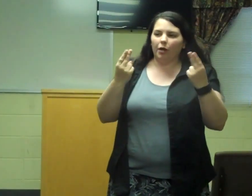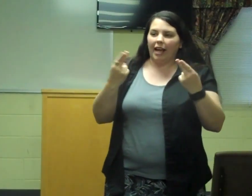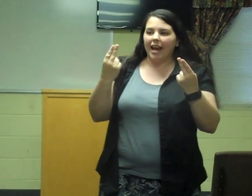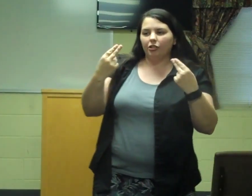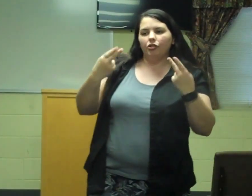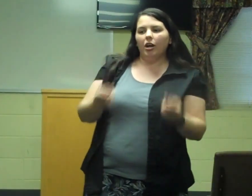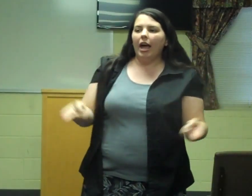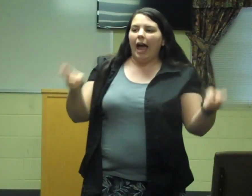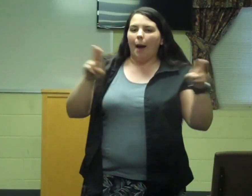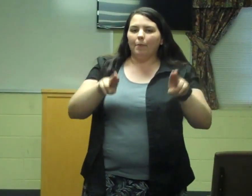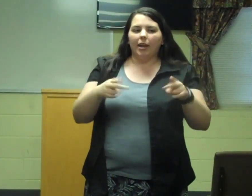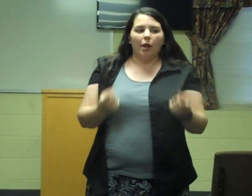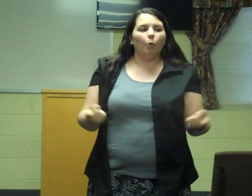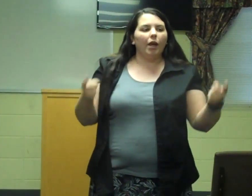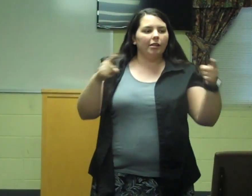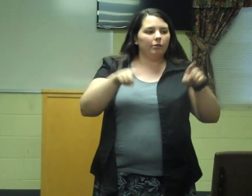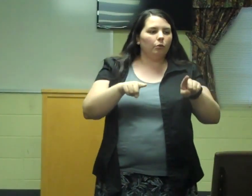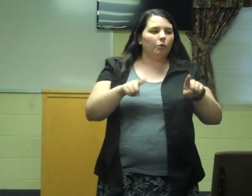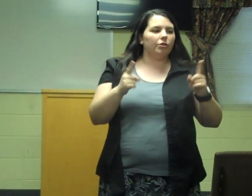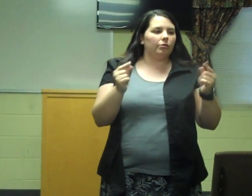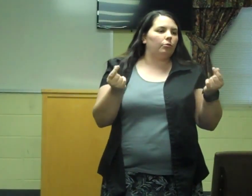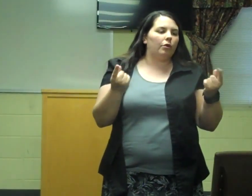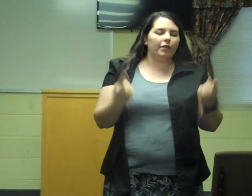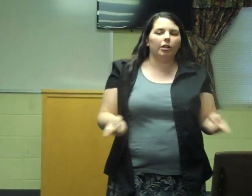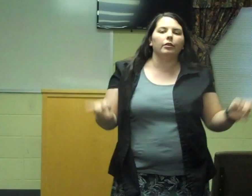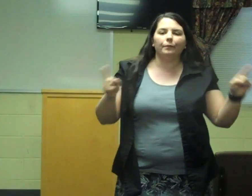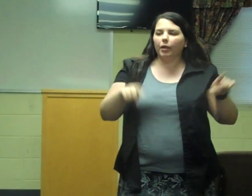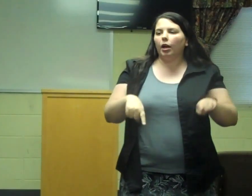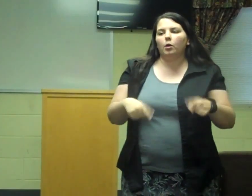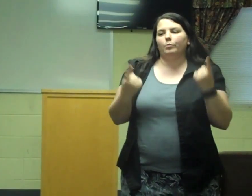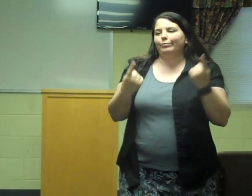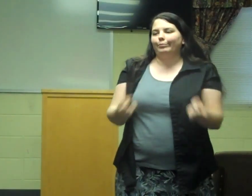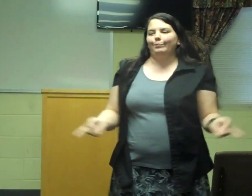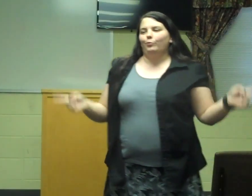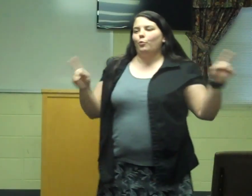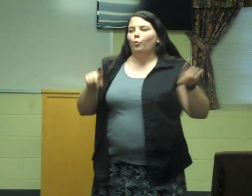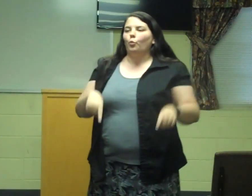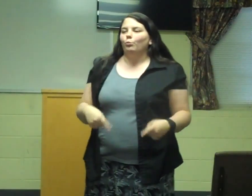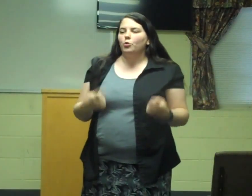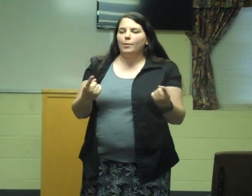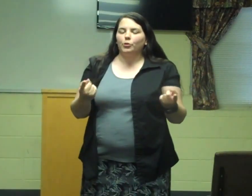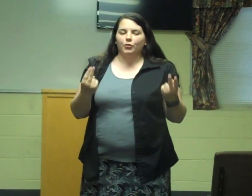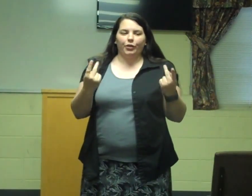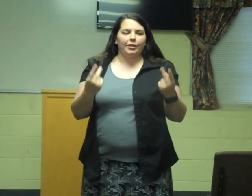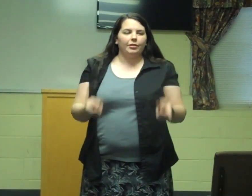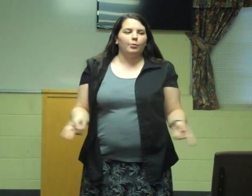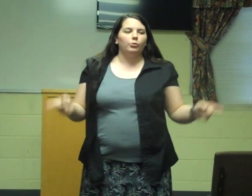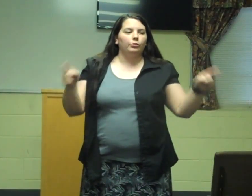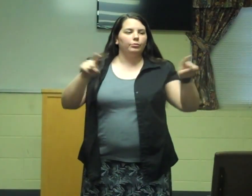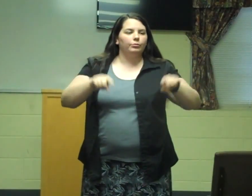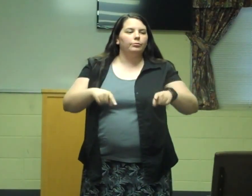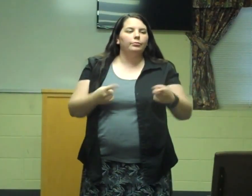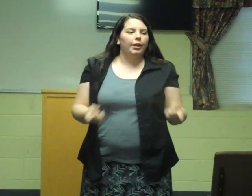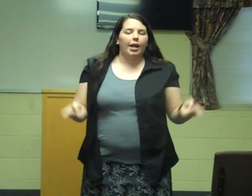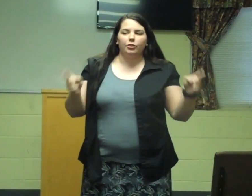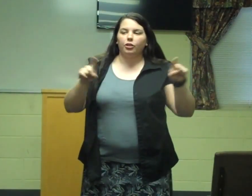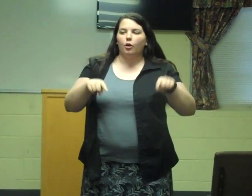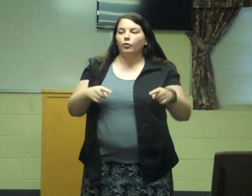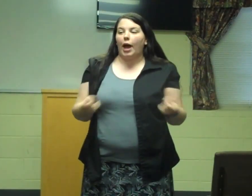like an H, happen, and when with one finger. Most people just forget the double and just go for